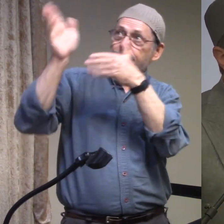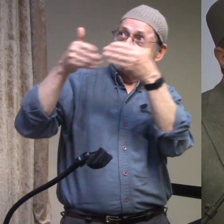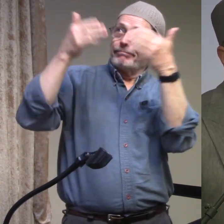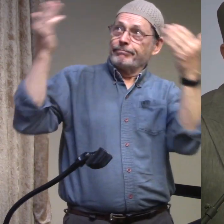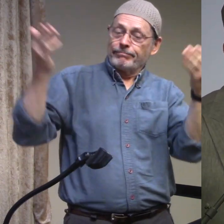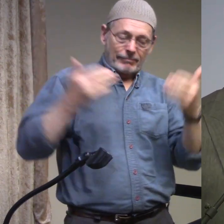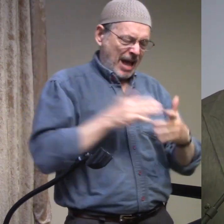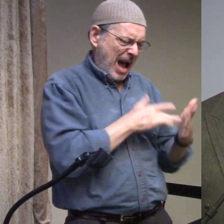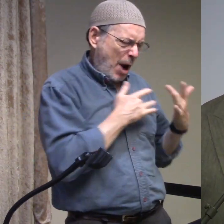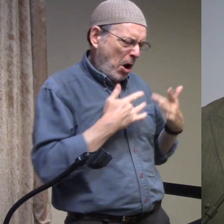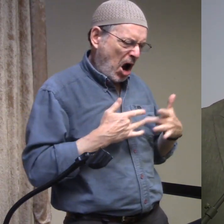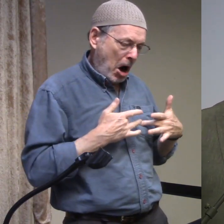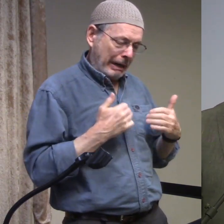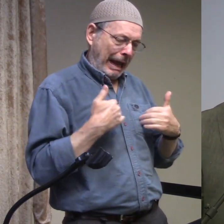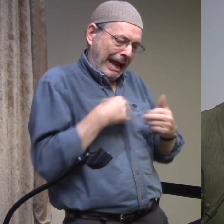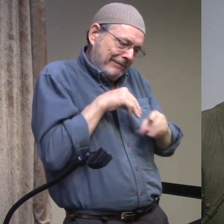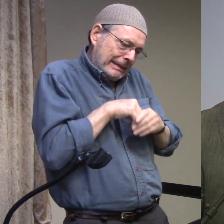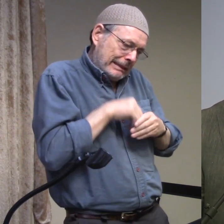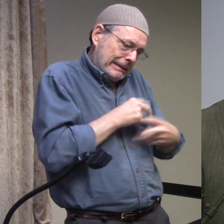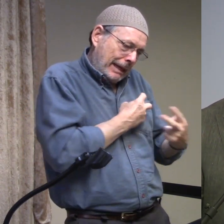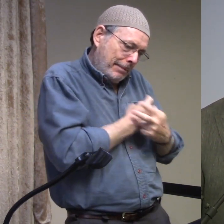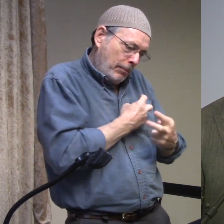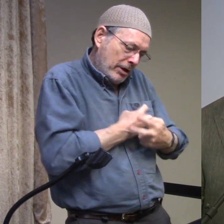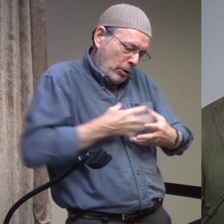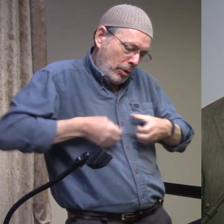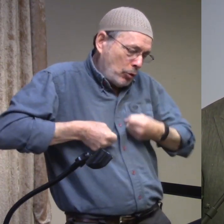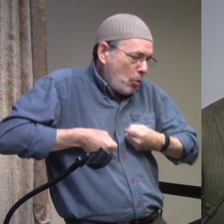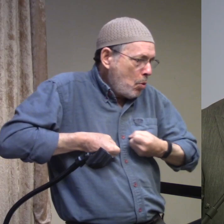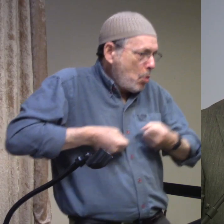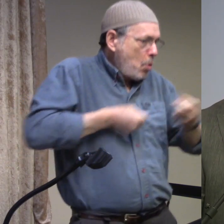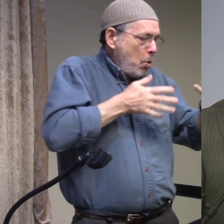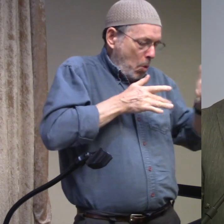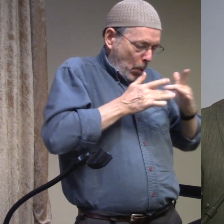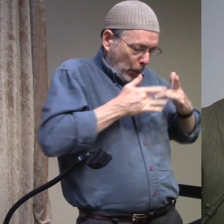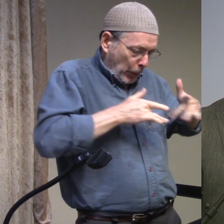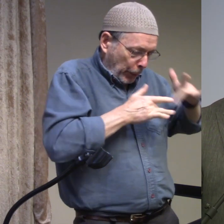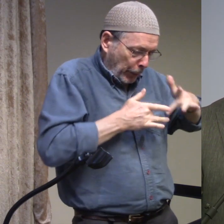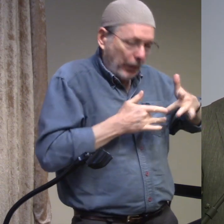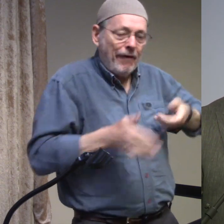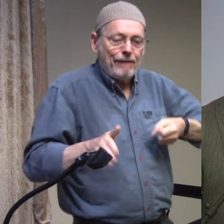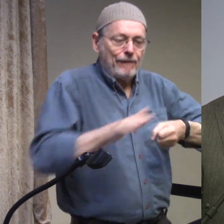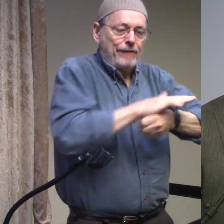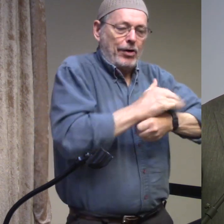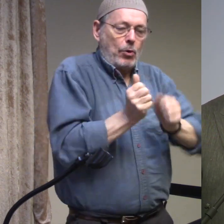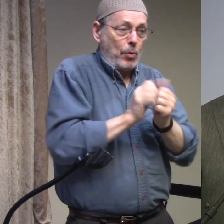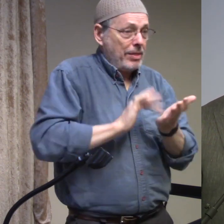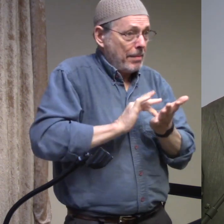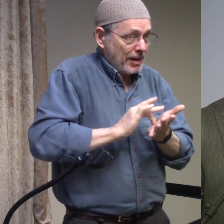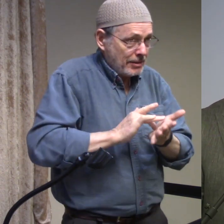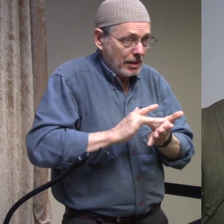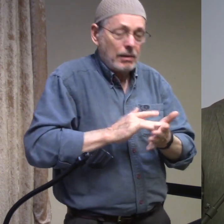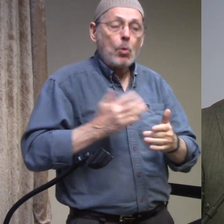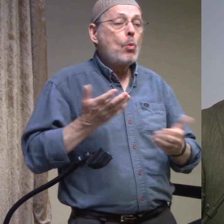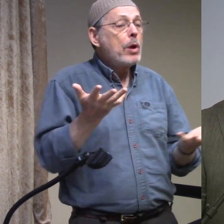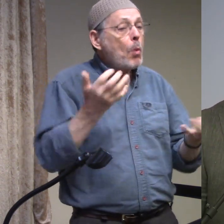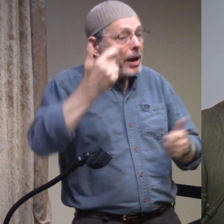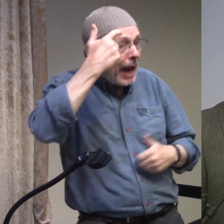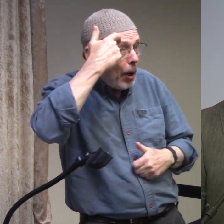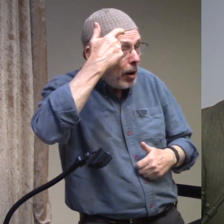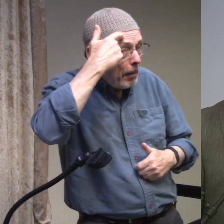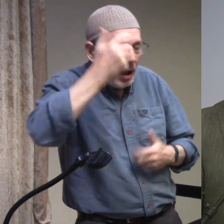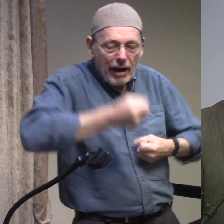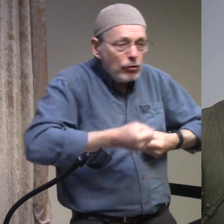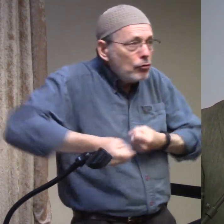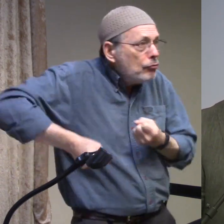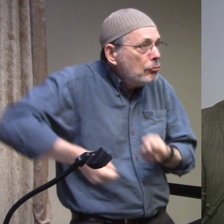the poison and fill it with the medicine. We want to empty our minds from the poison and